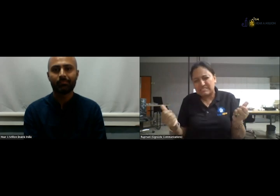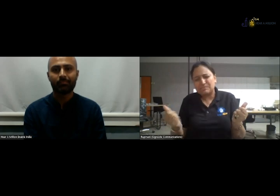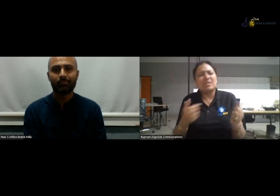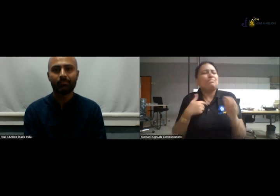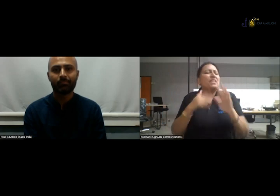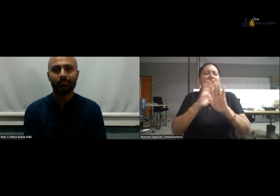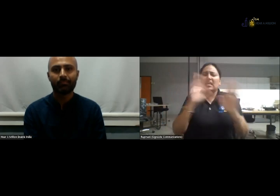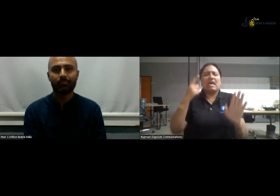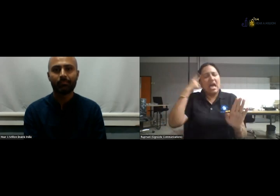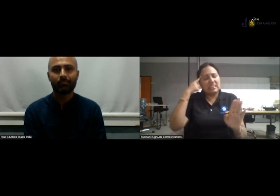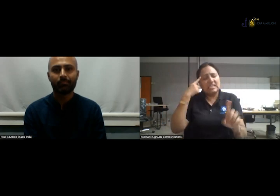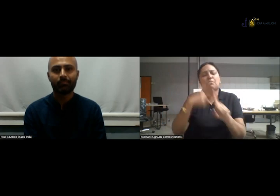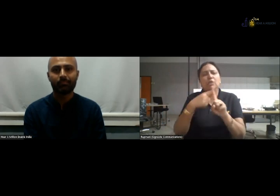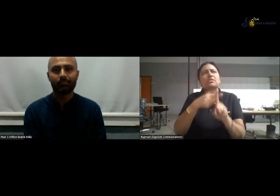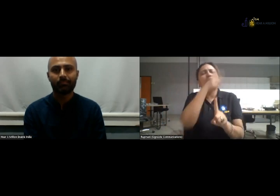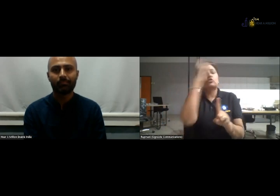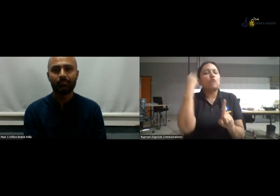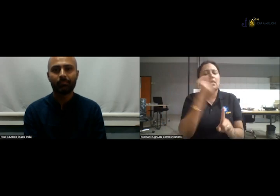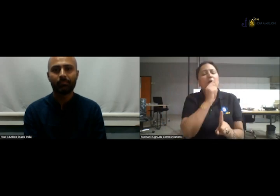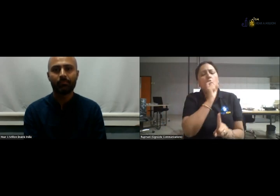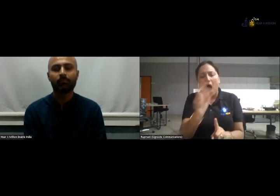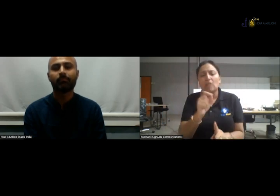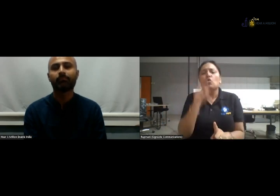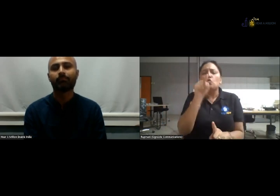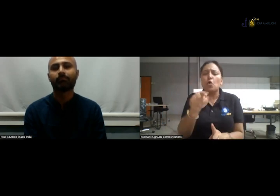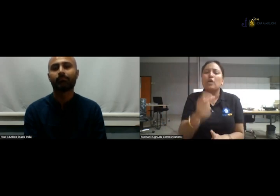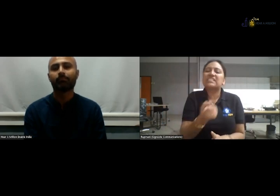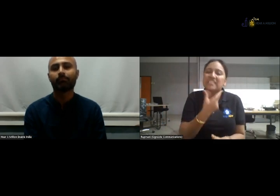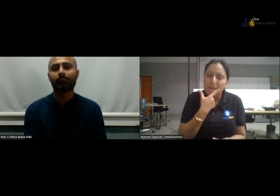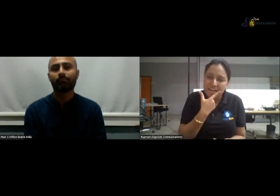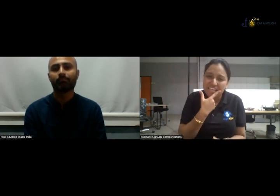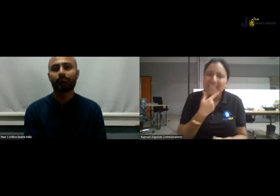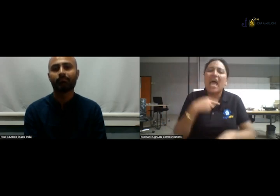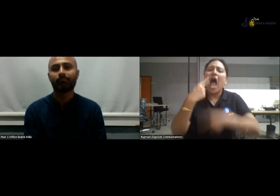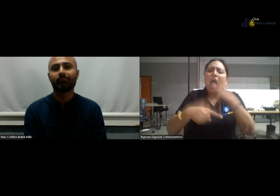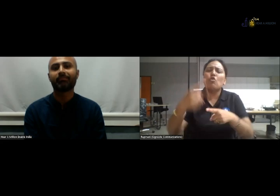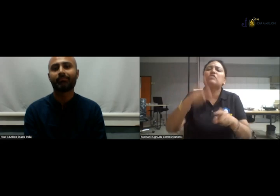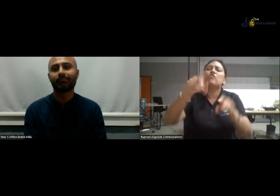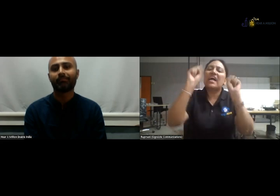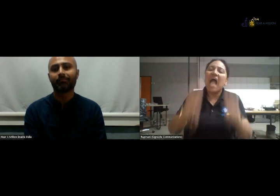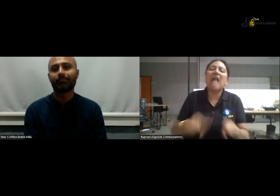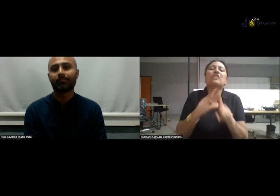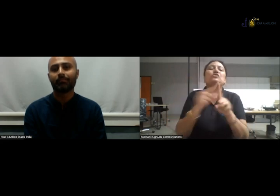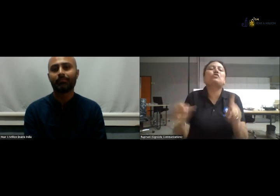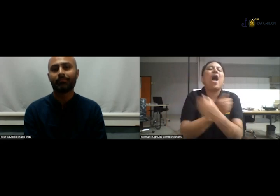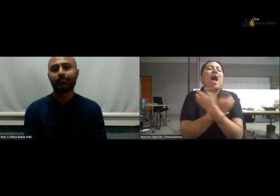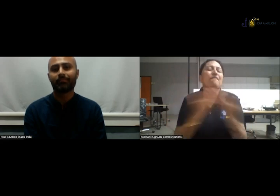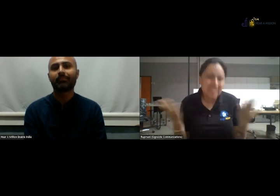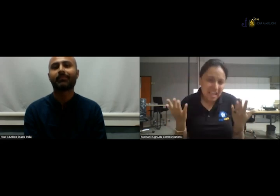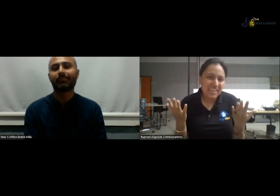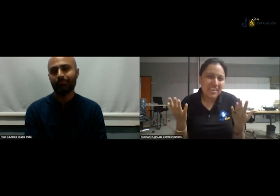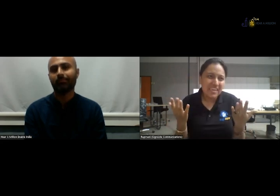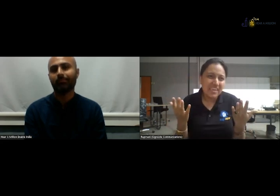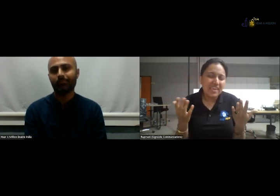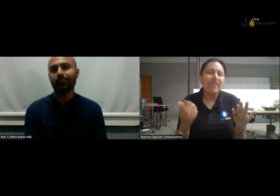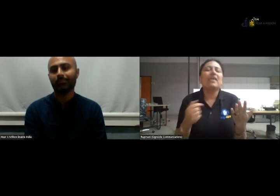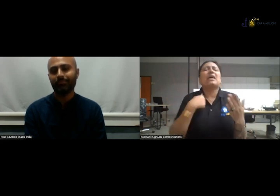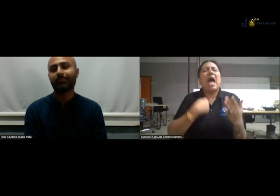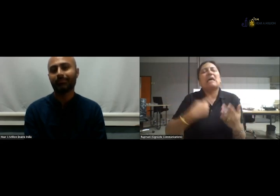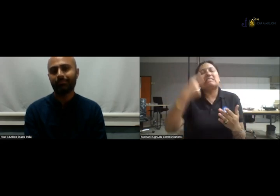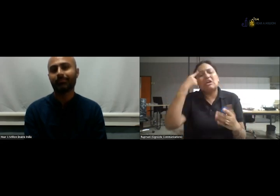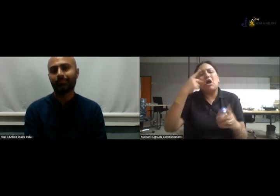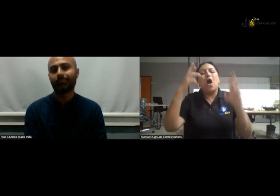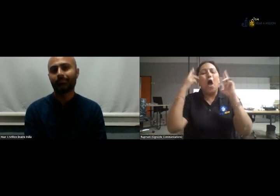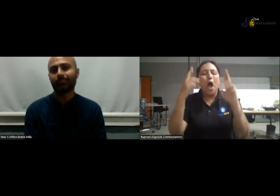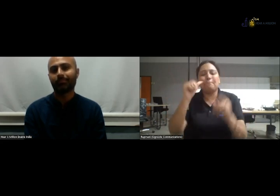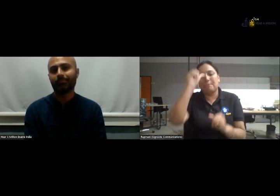just disappear, and it's just, scattered all the dreams, what we thought about, what we planned. And you